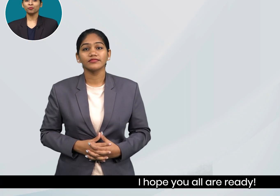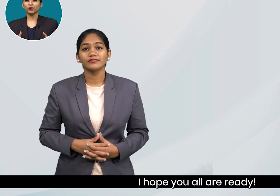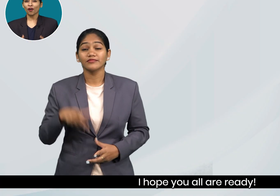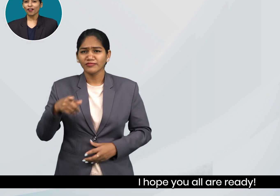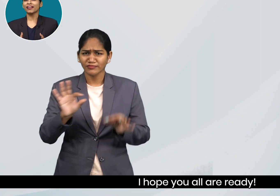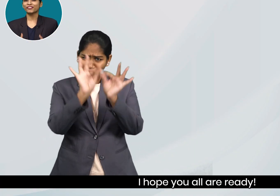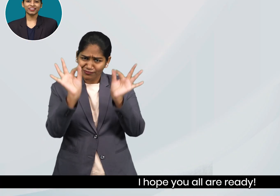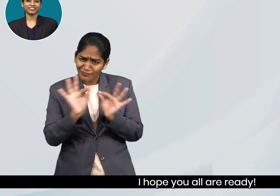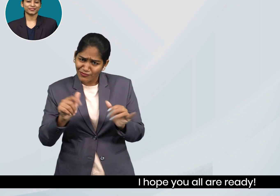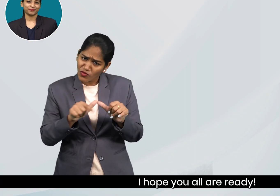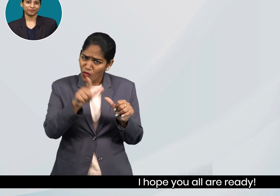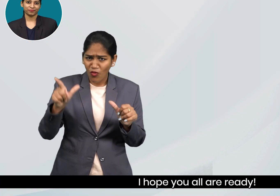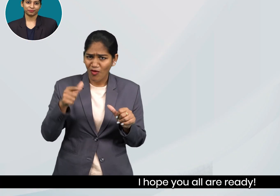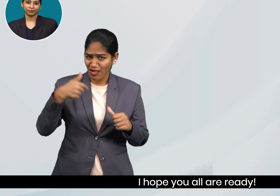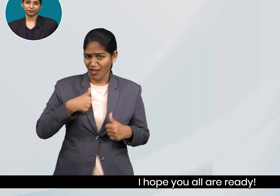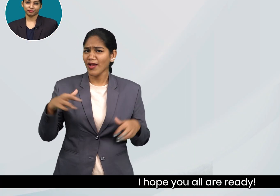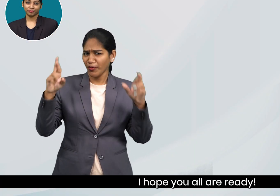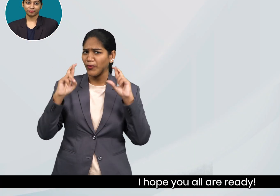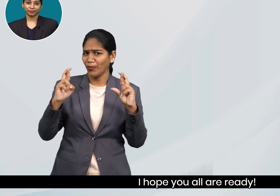I hope you all are ready.